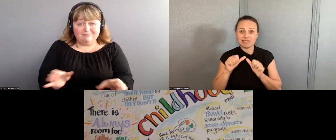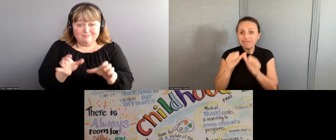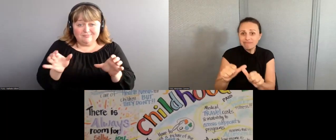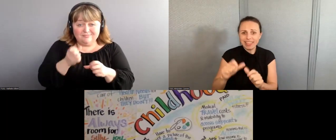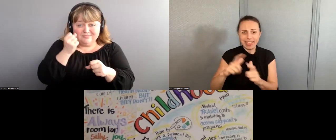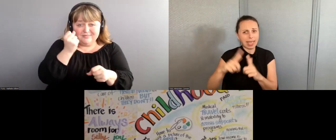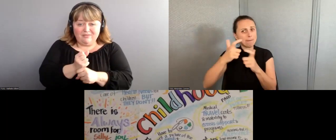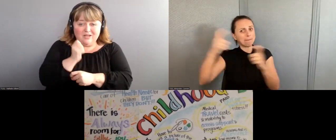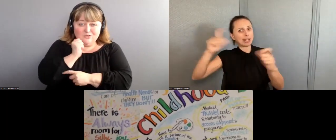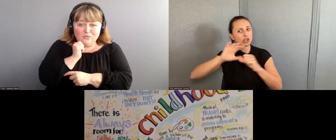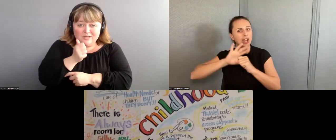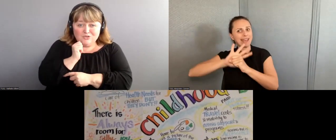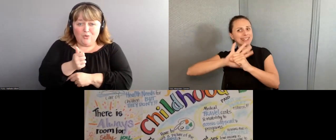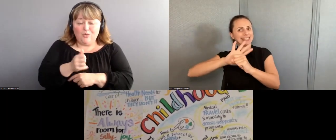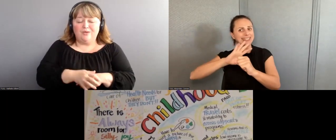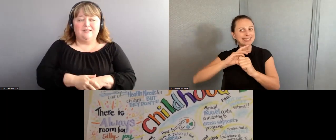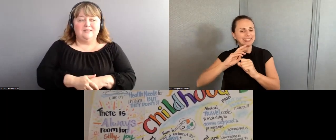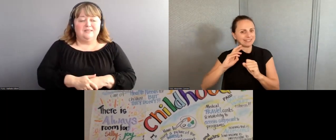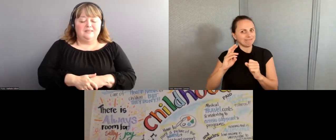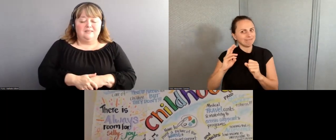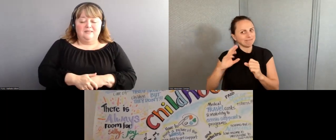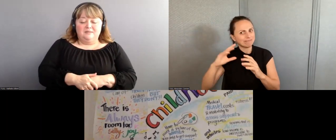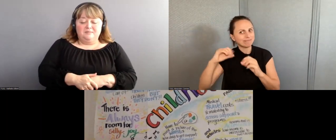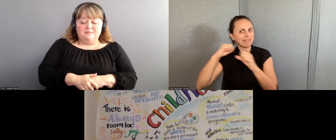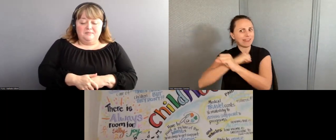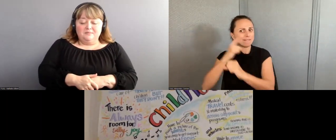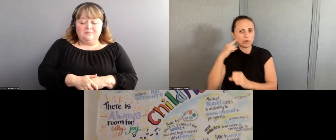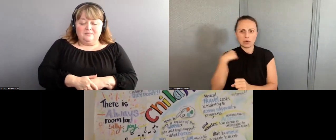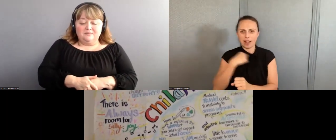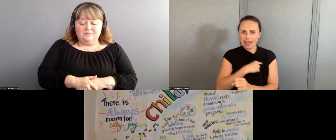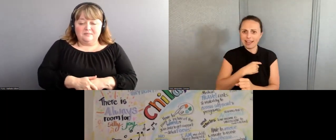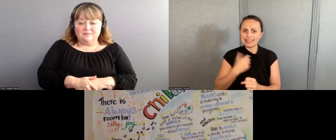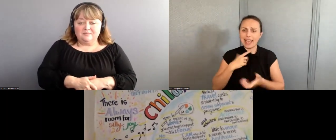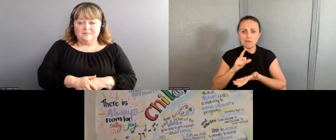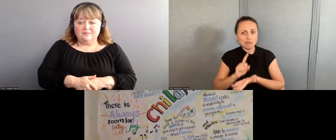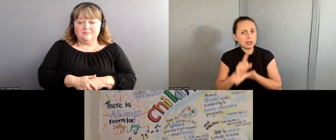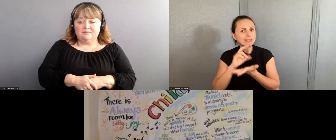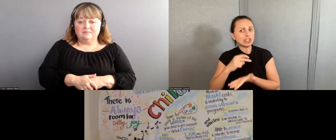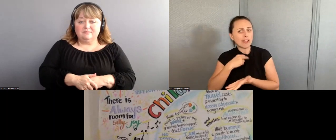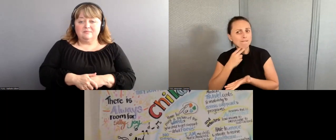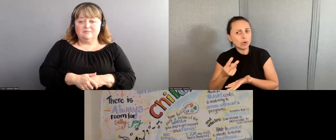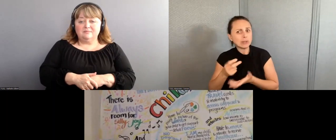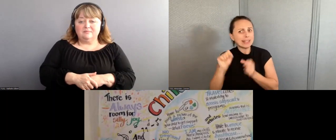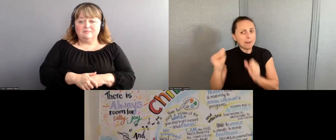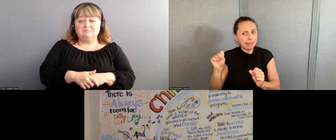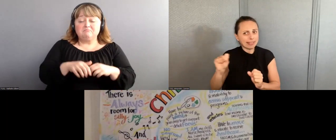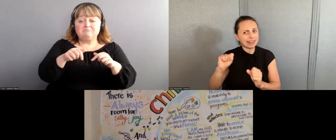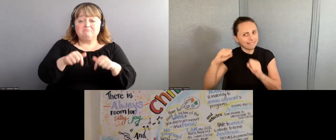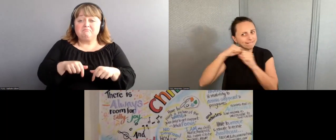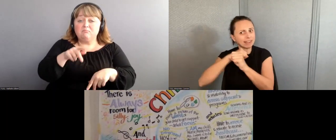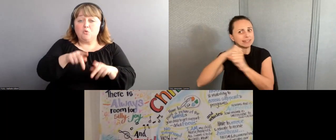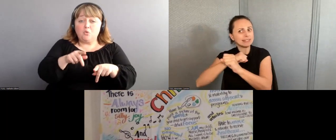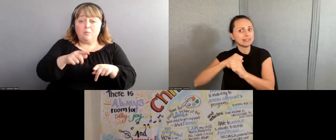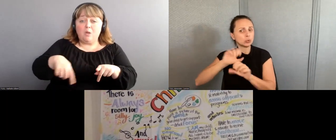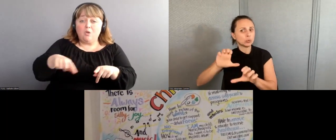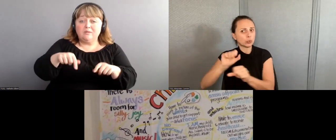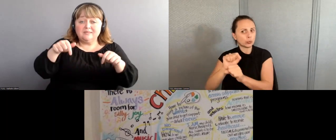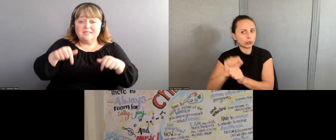bigger advocacy picture for those of us who have the privilege and the voice and the ability to do this